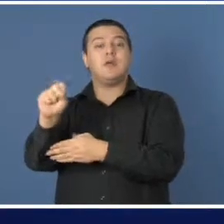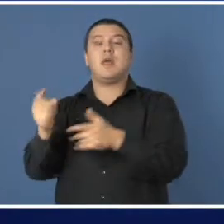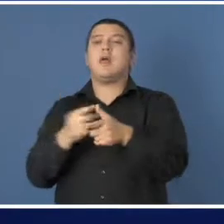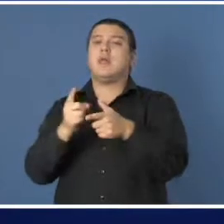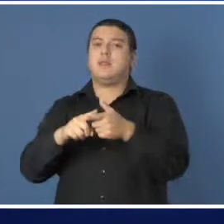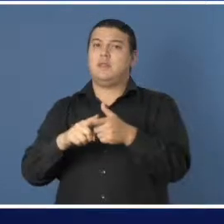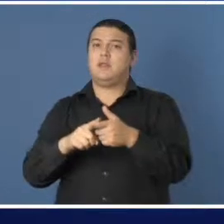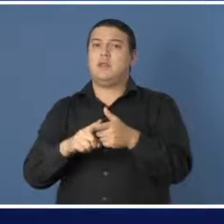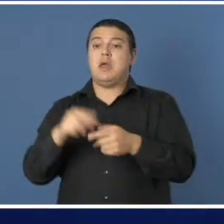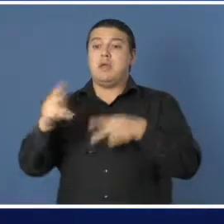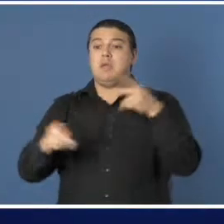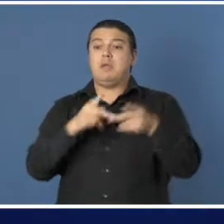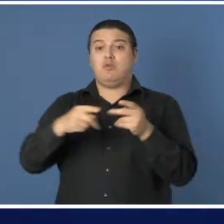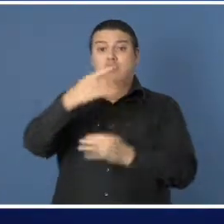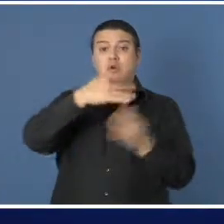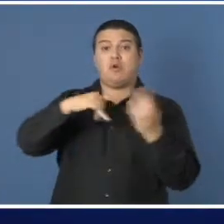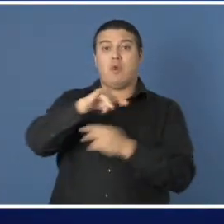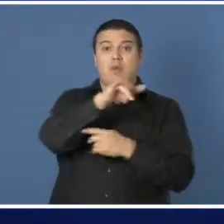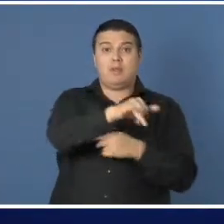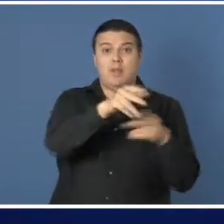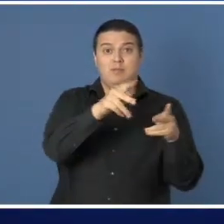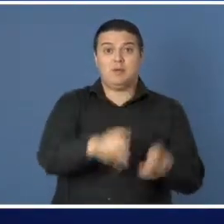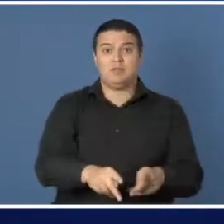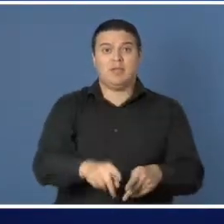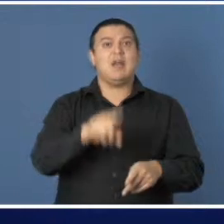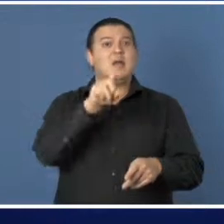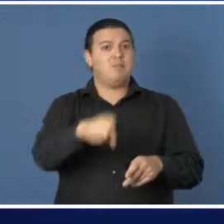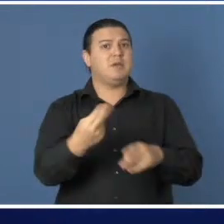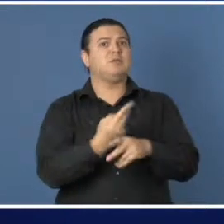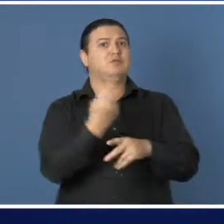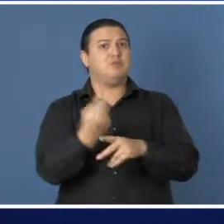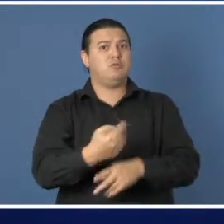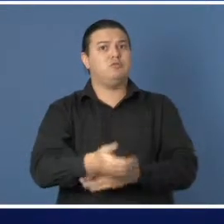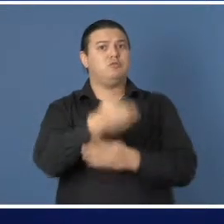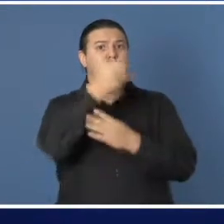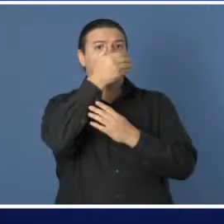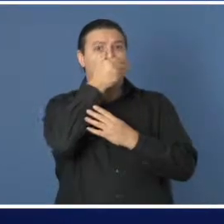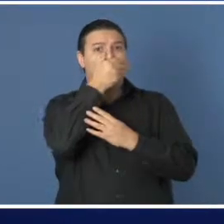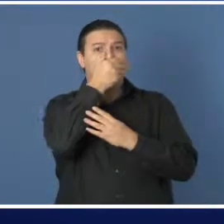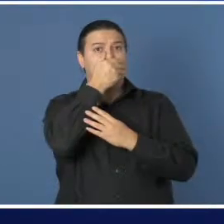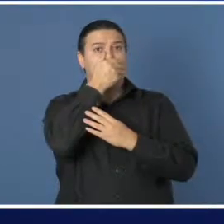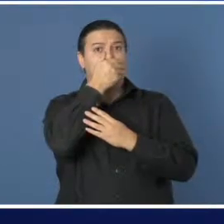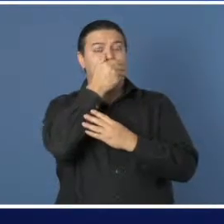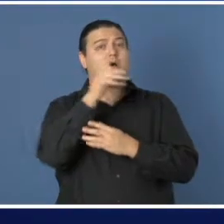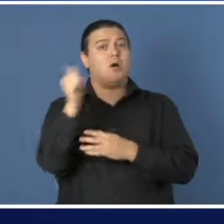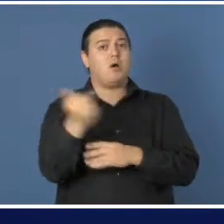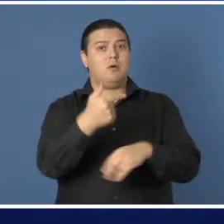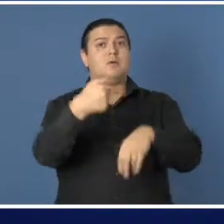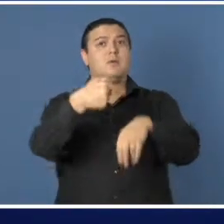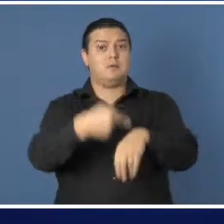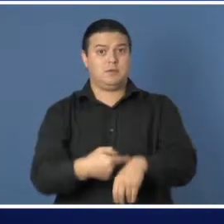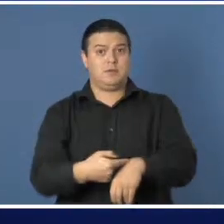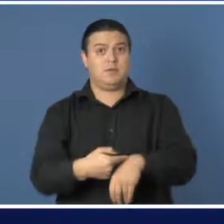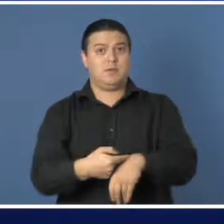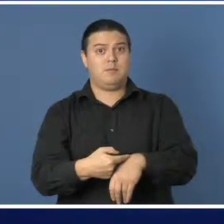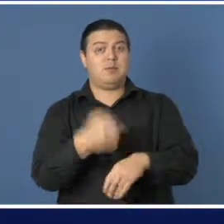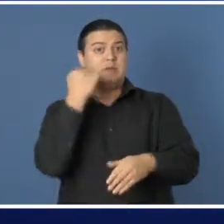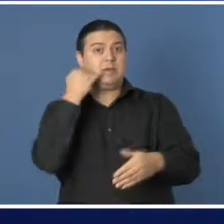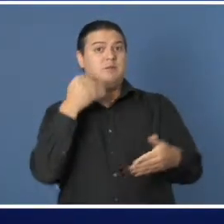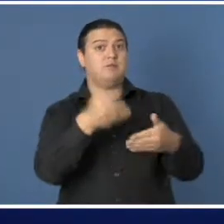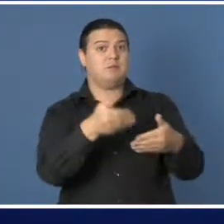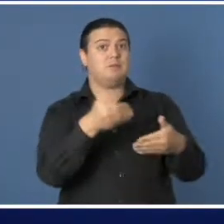need to be taken. Those around patients with meningitis should cover the mouth and